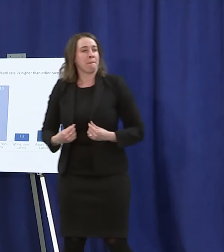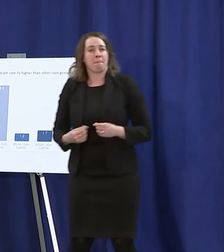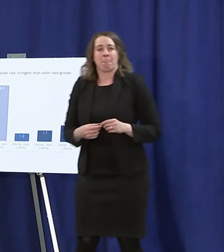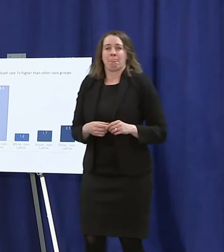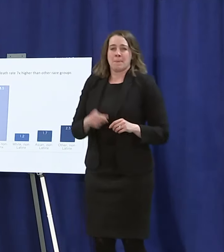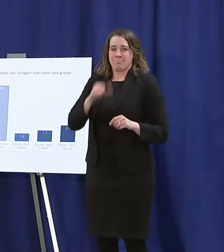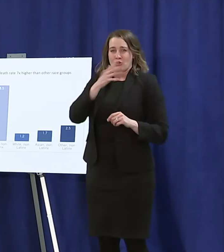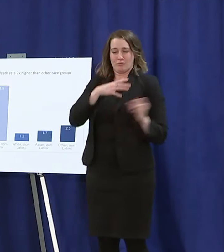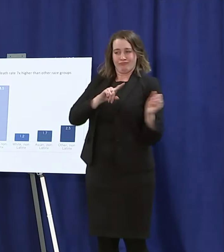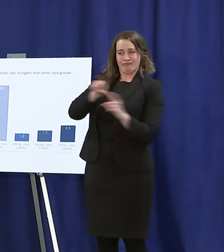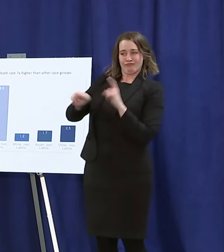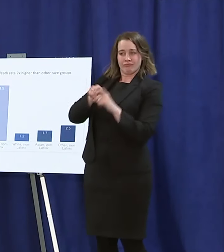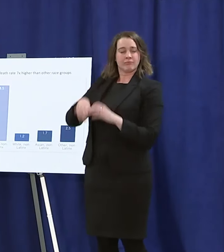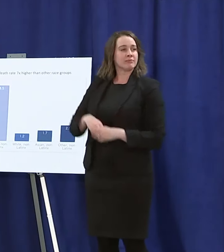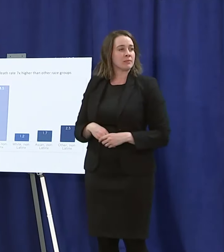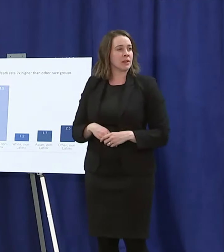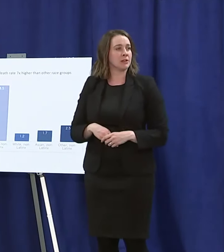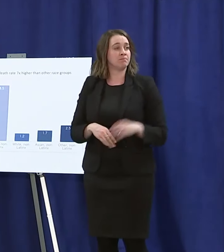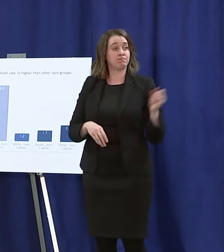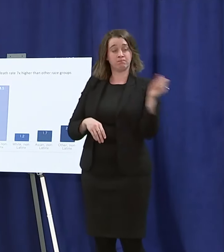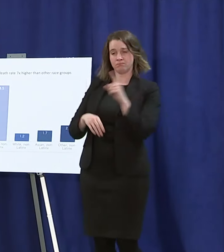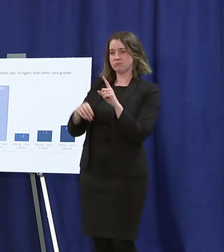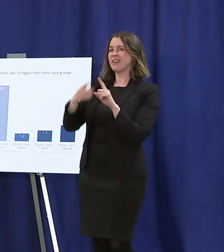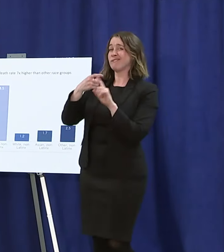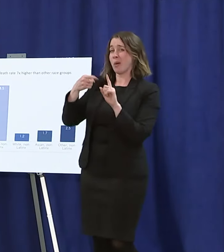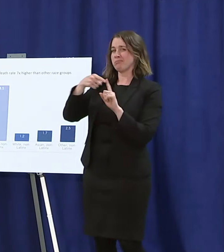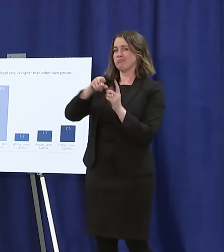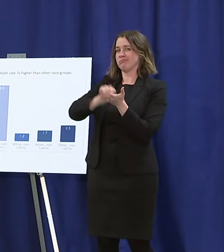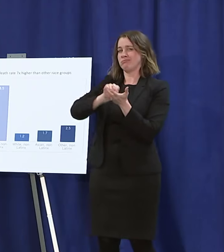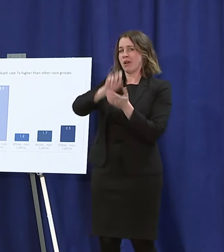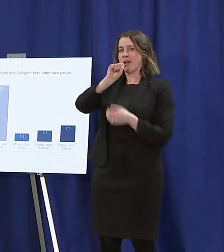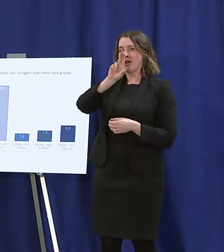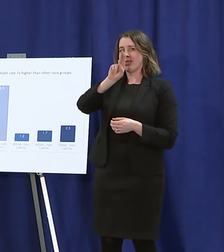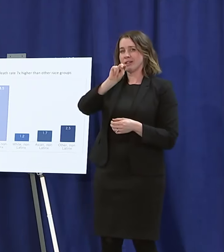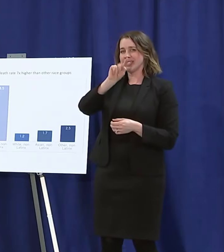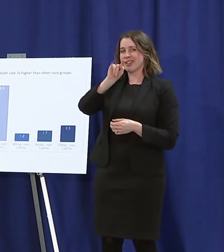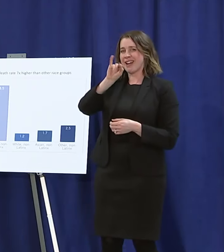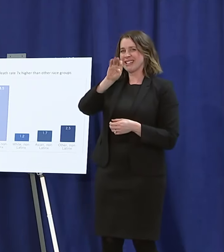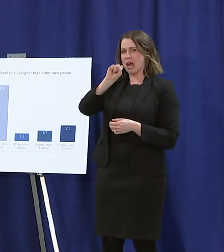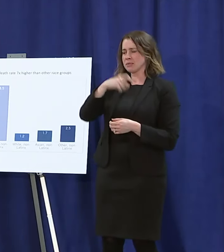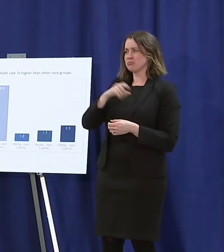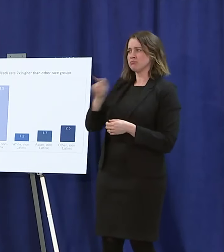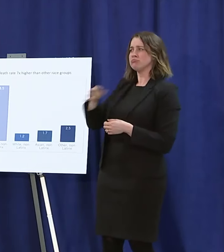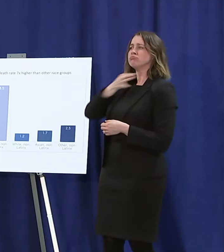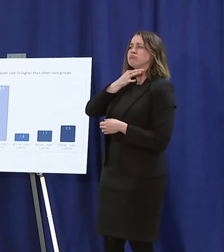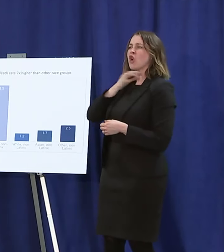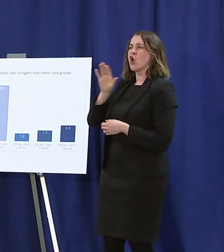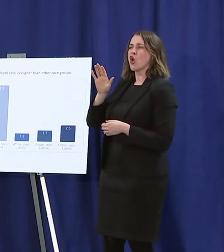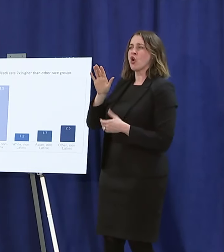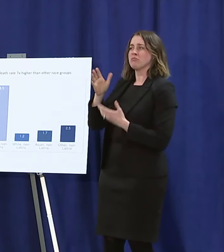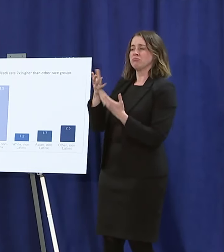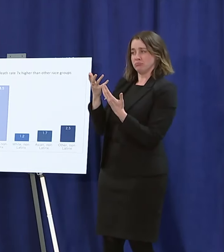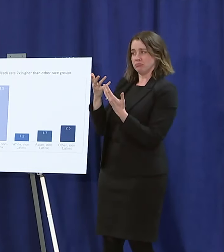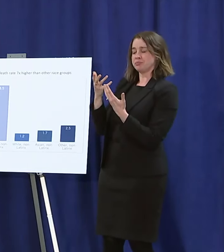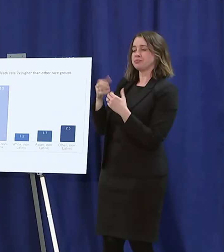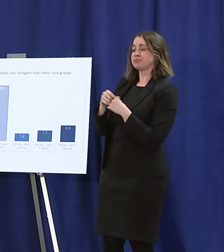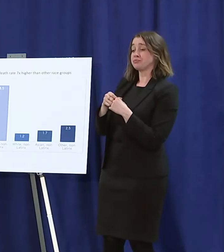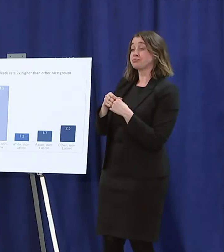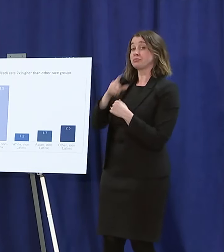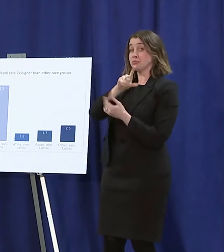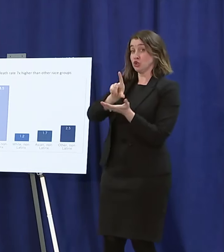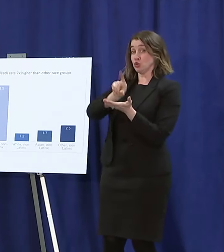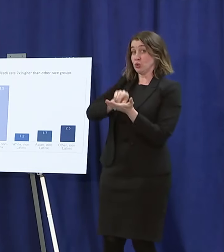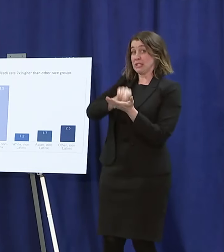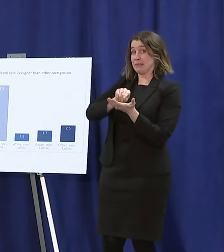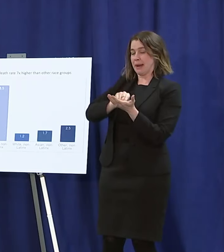Thank you. This question is from the Sun-Times, asking for your reaction to the following. The Sun-Times reported